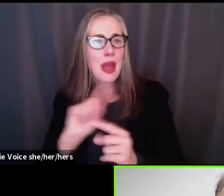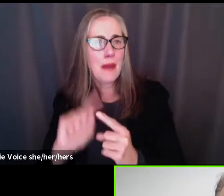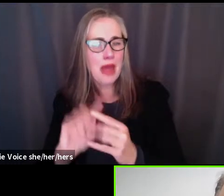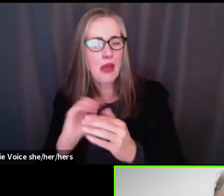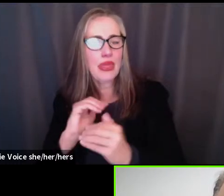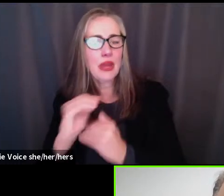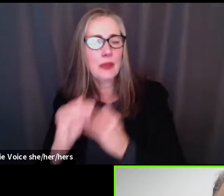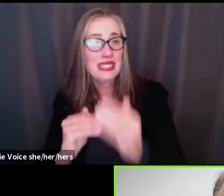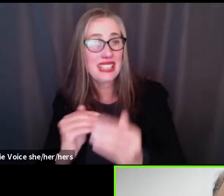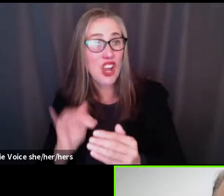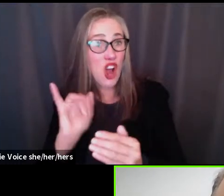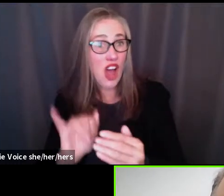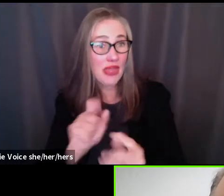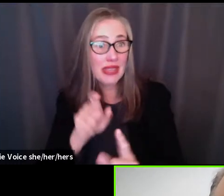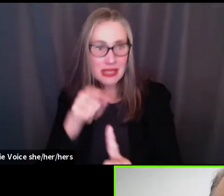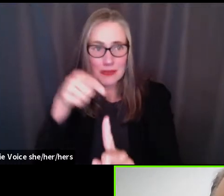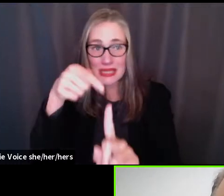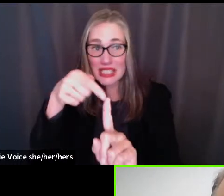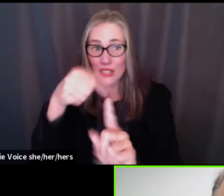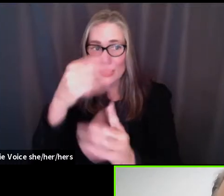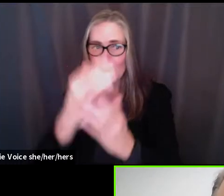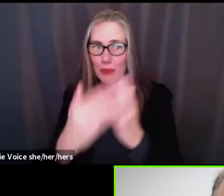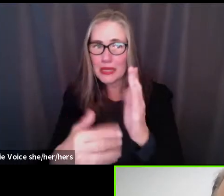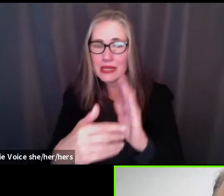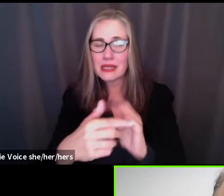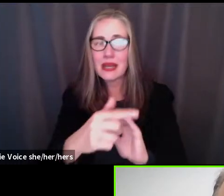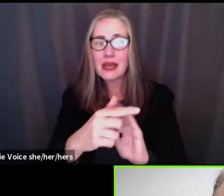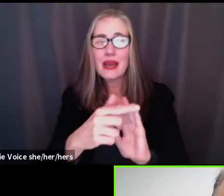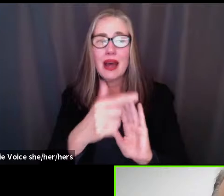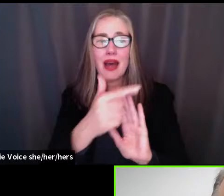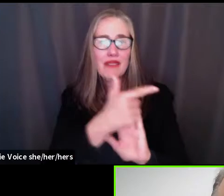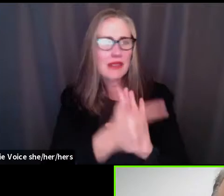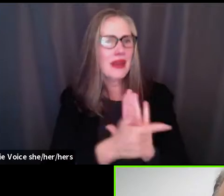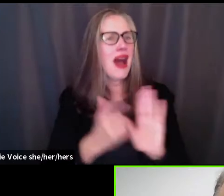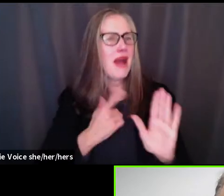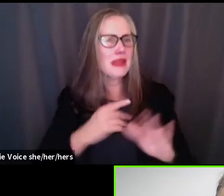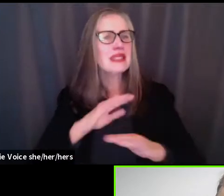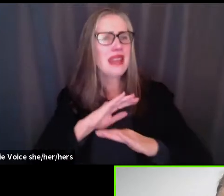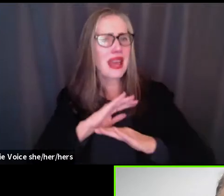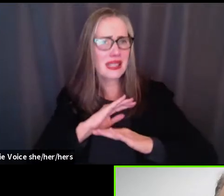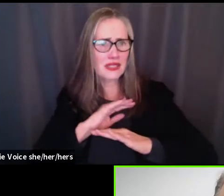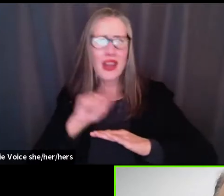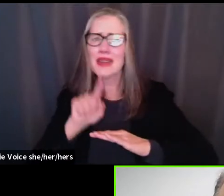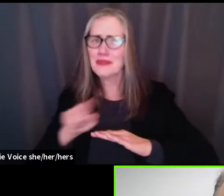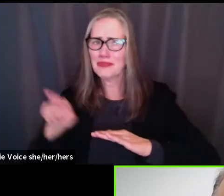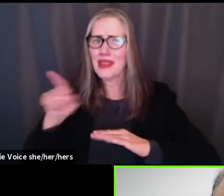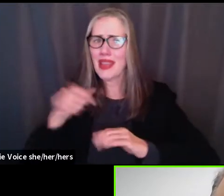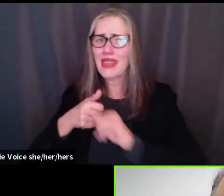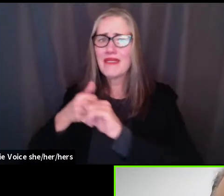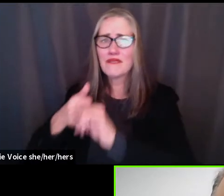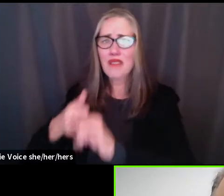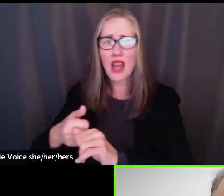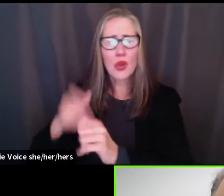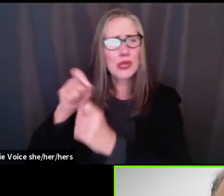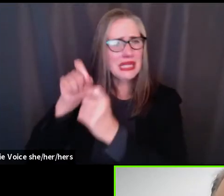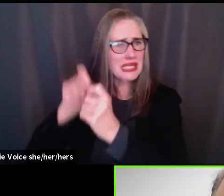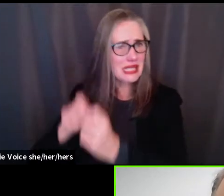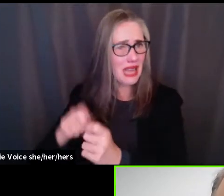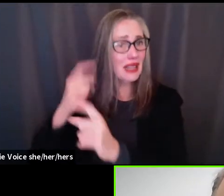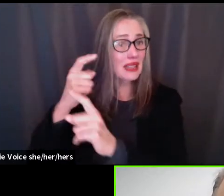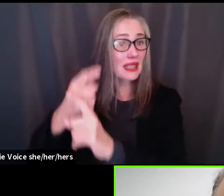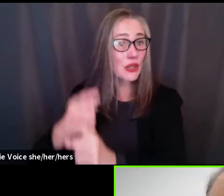of legislation in particular, and I am very satisfied that they followed their procedures exactly